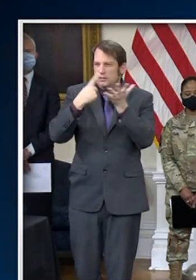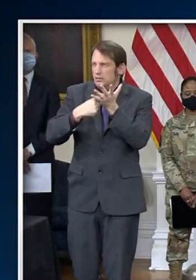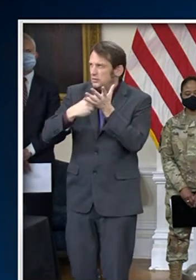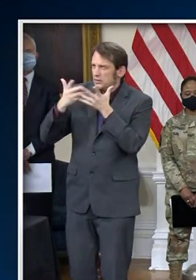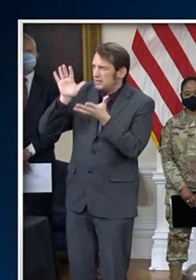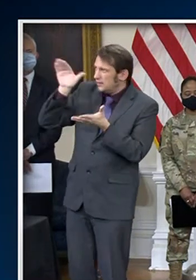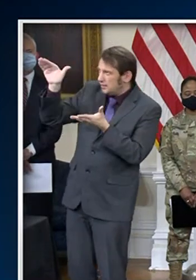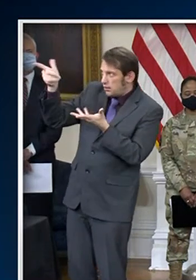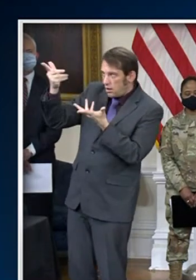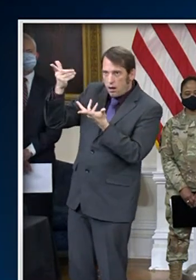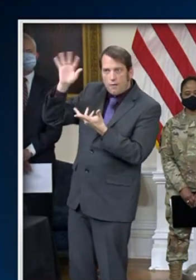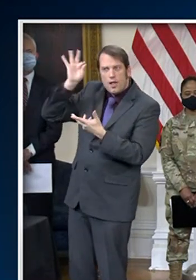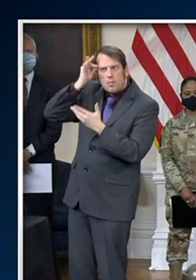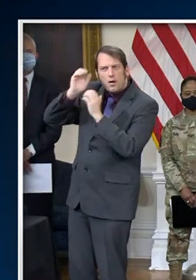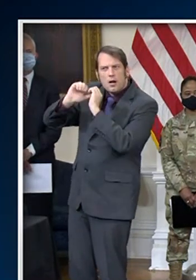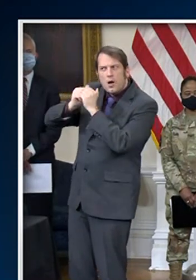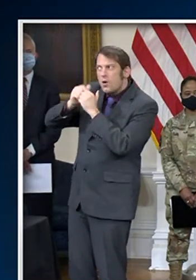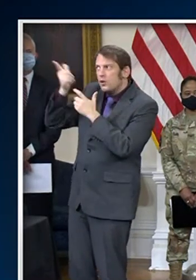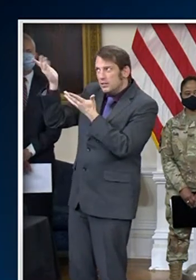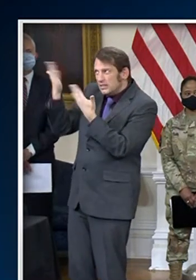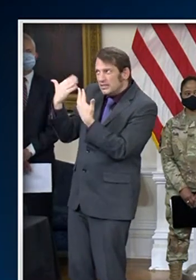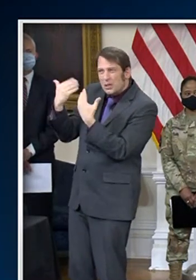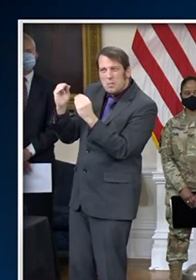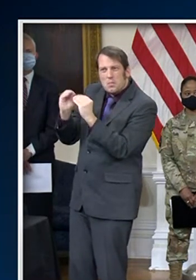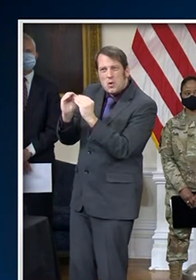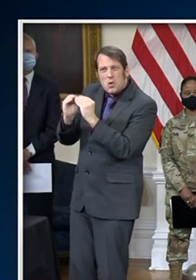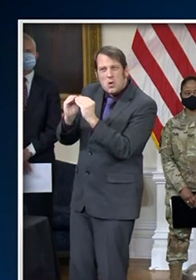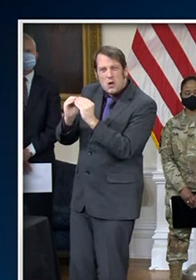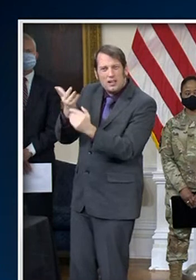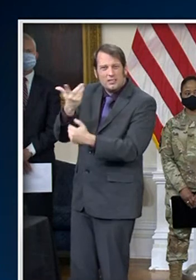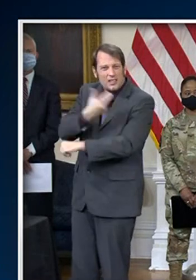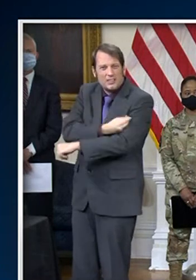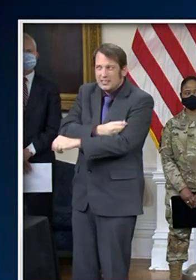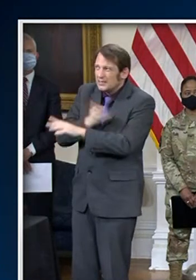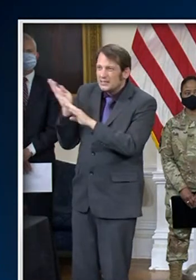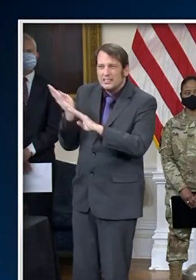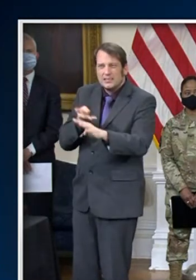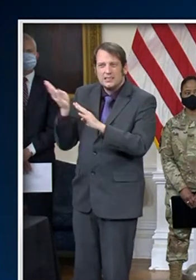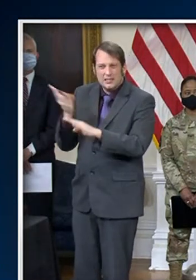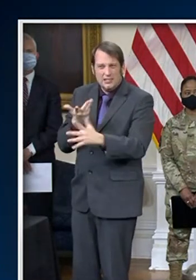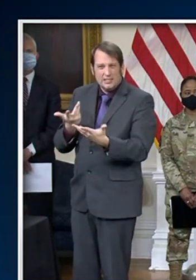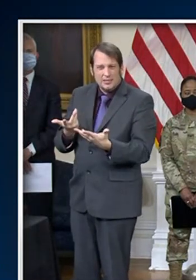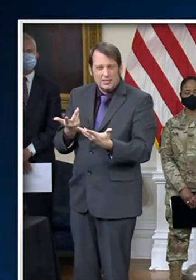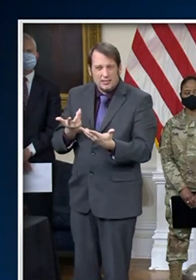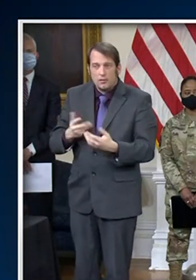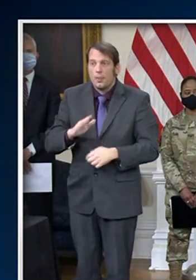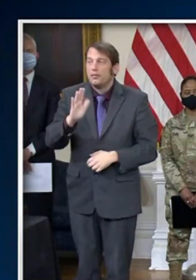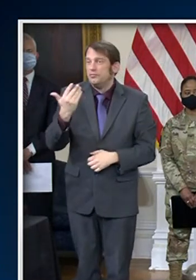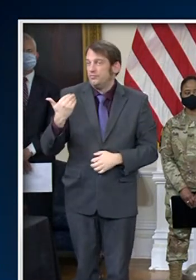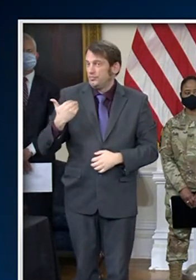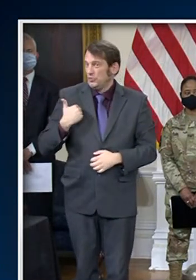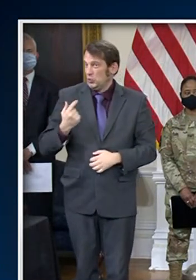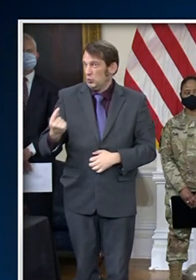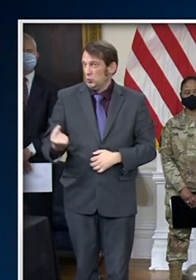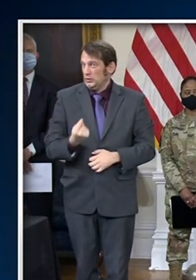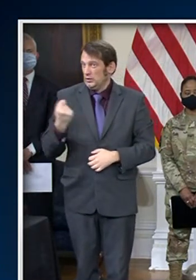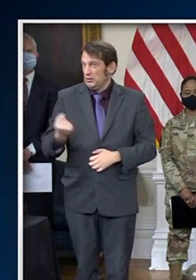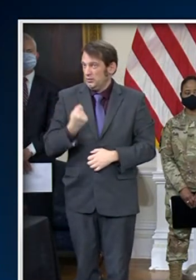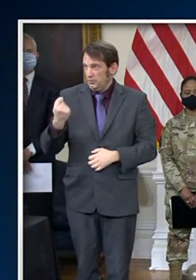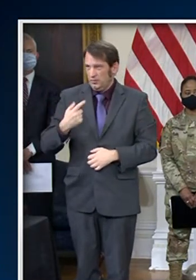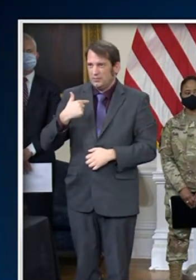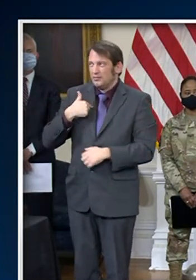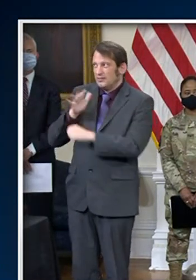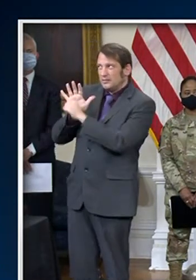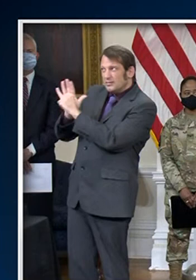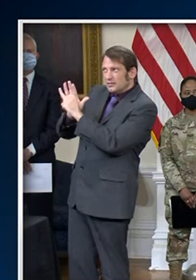more vaccines to the states. On Tuesday, I urged the Biden administration officials